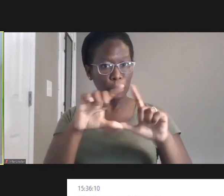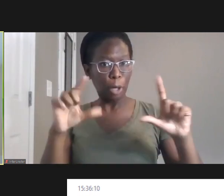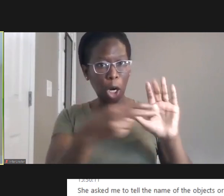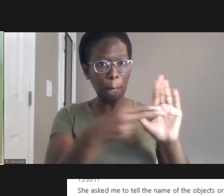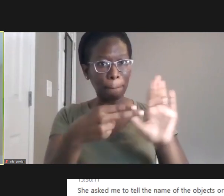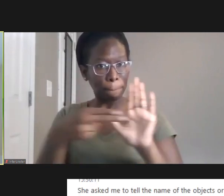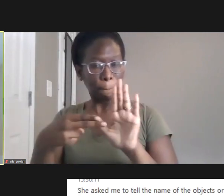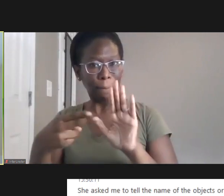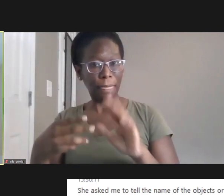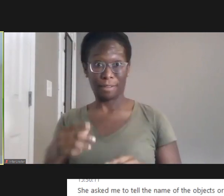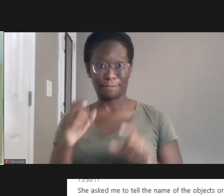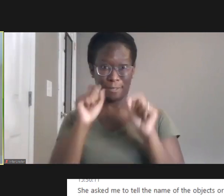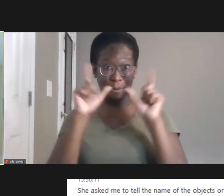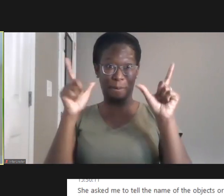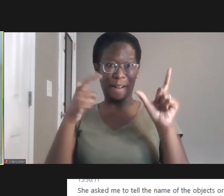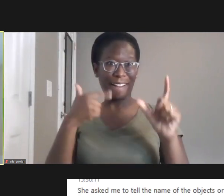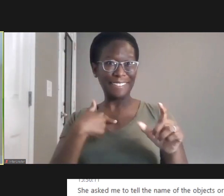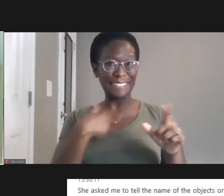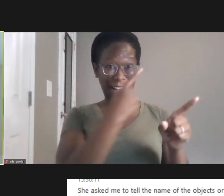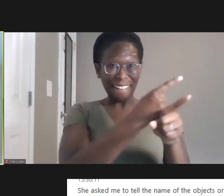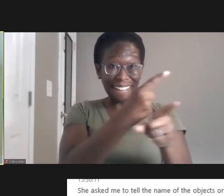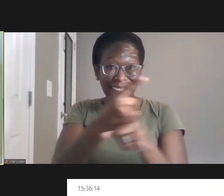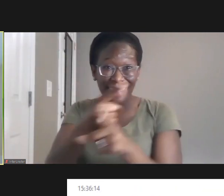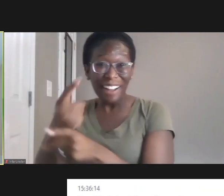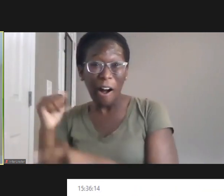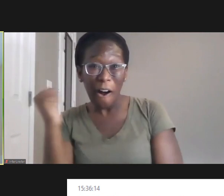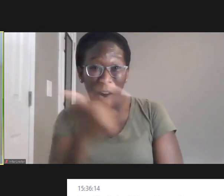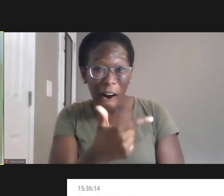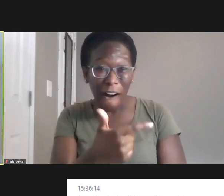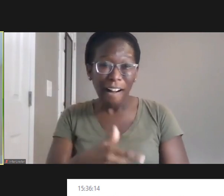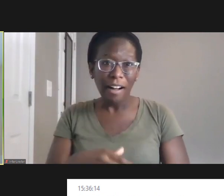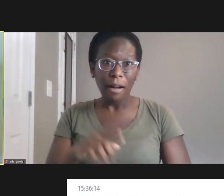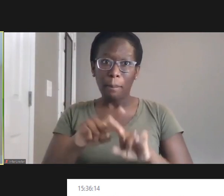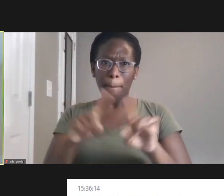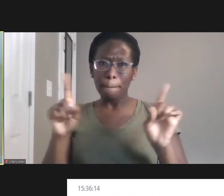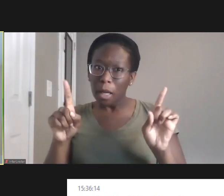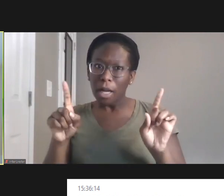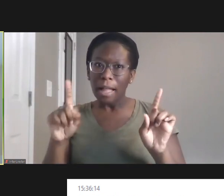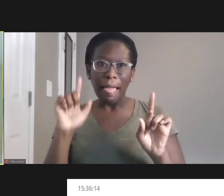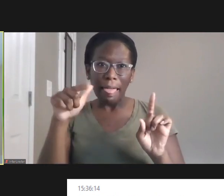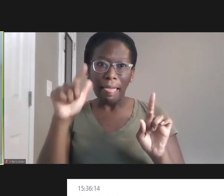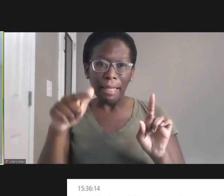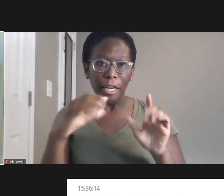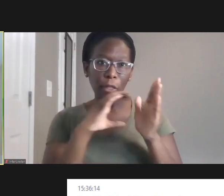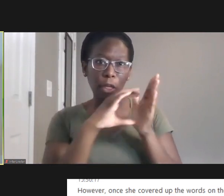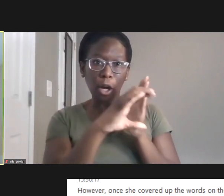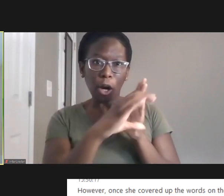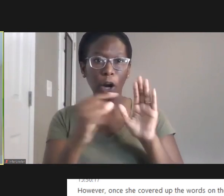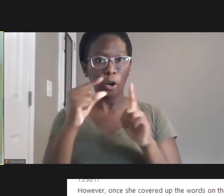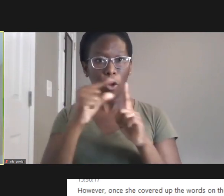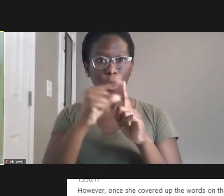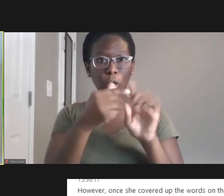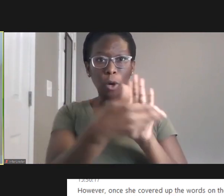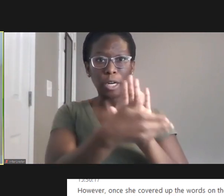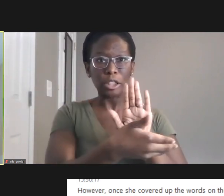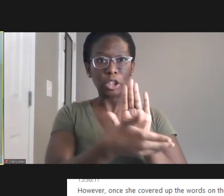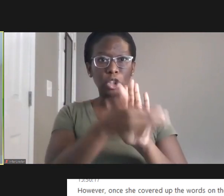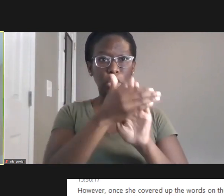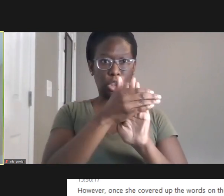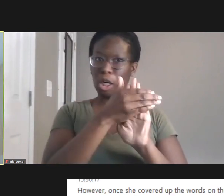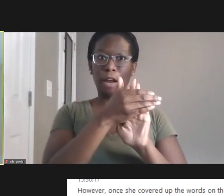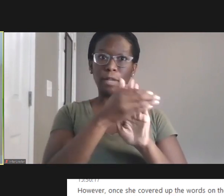all correct. However, once she covered up the words on the cards, I was only to identify the pictures